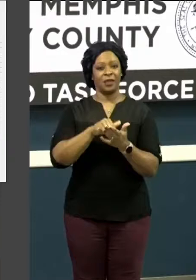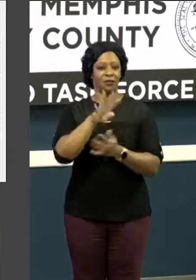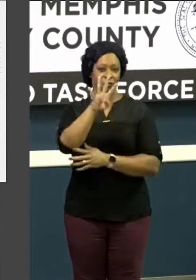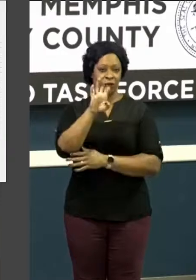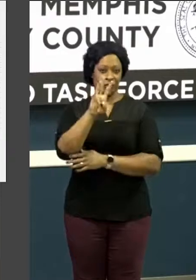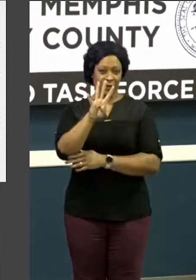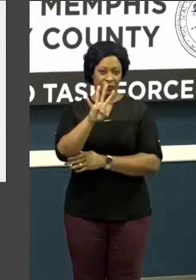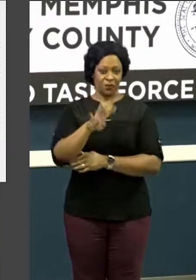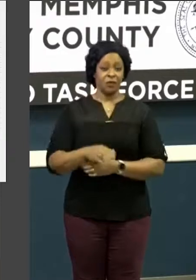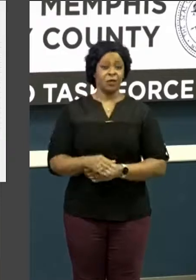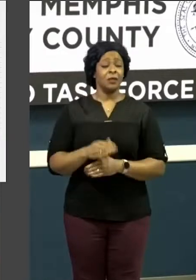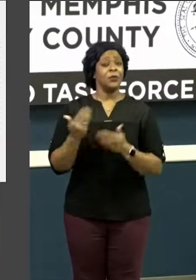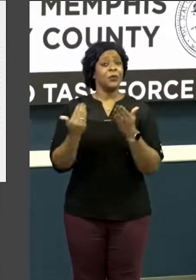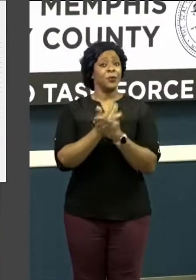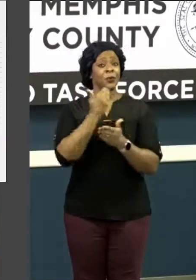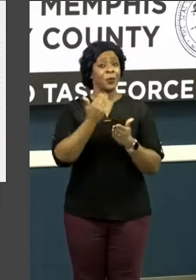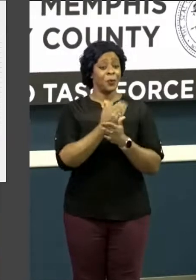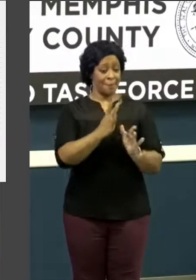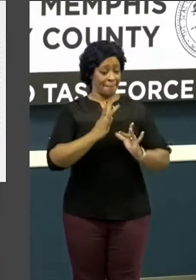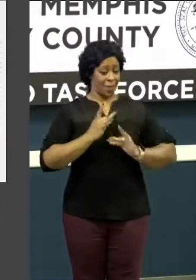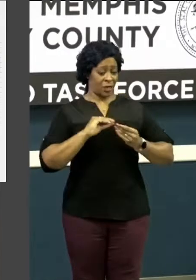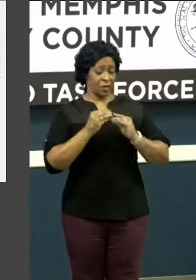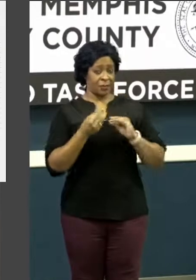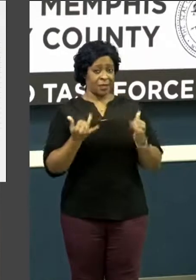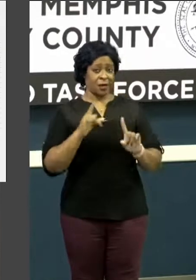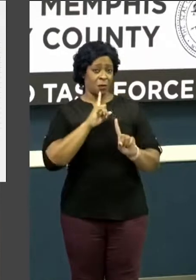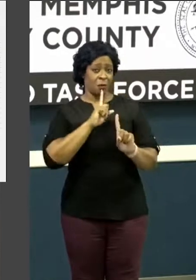196,464. New cases reported today,